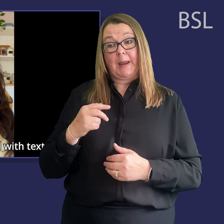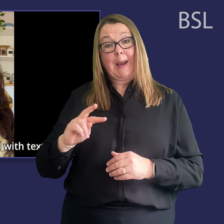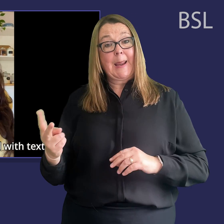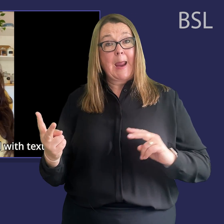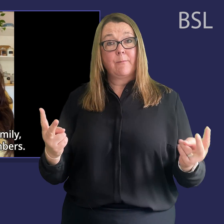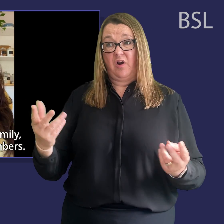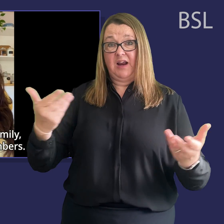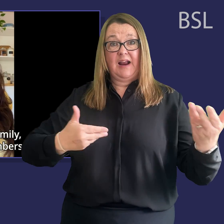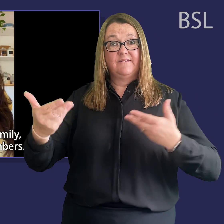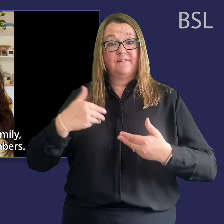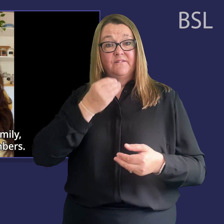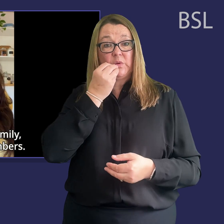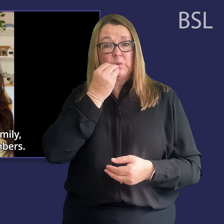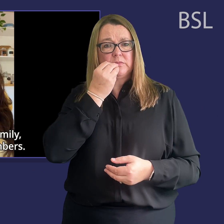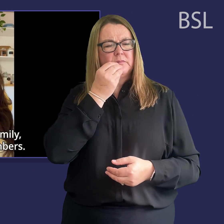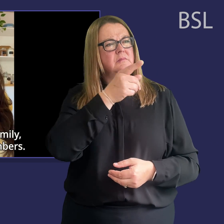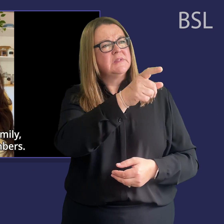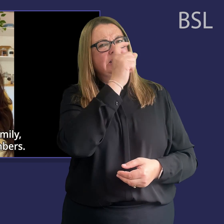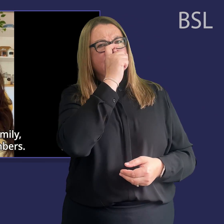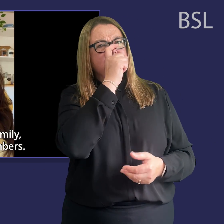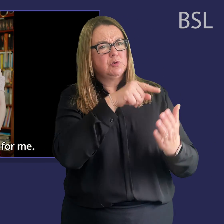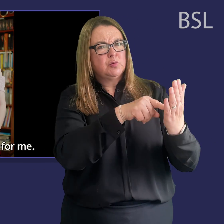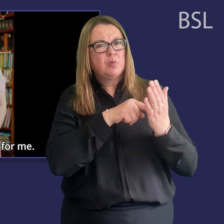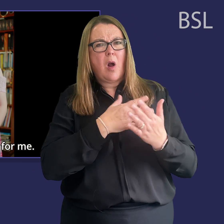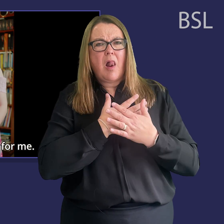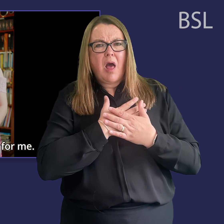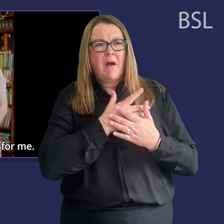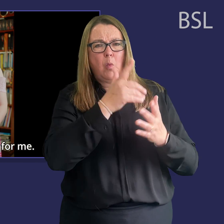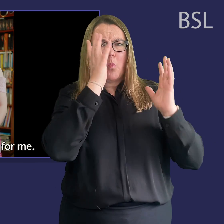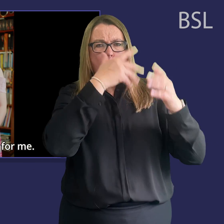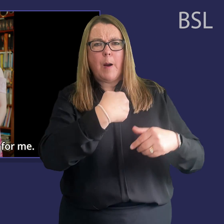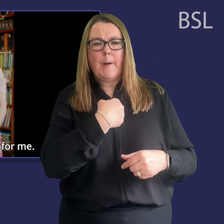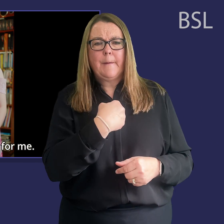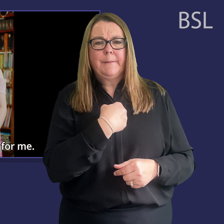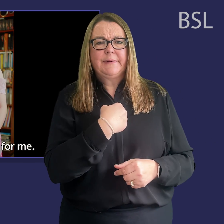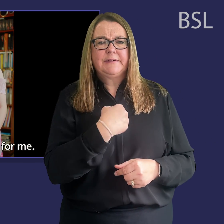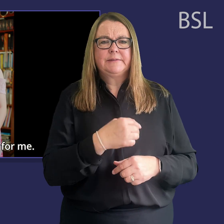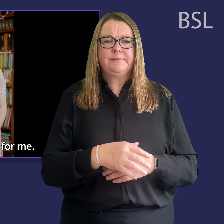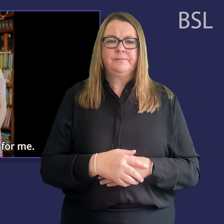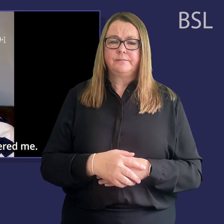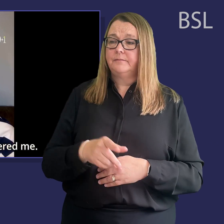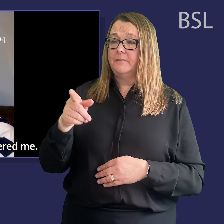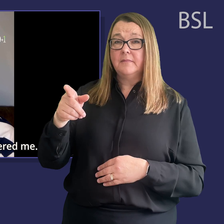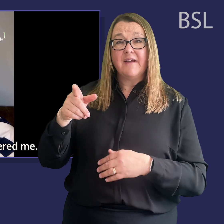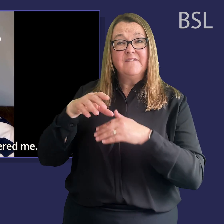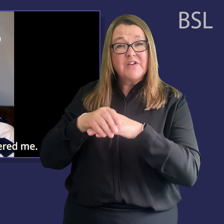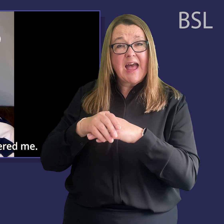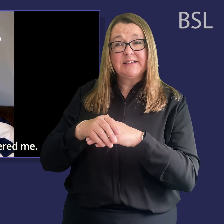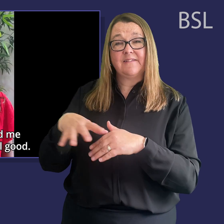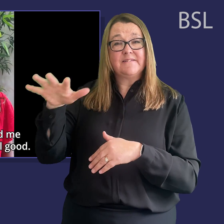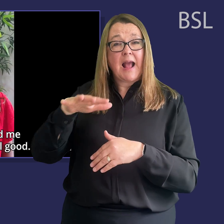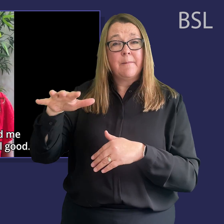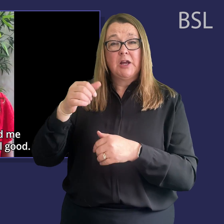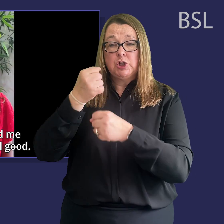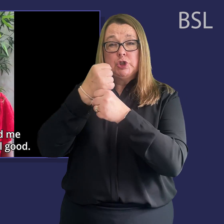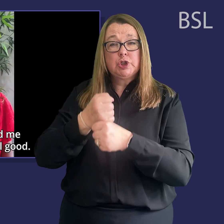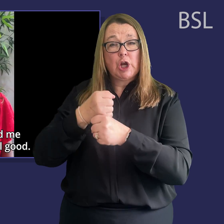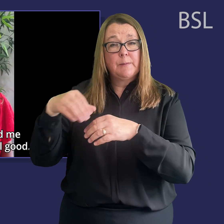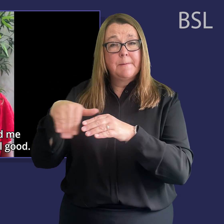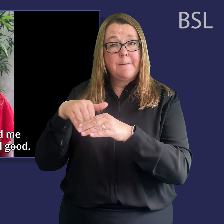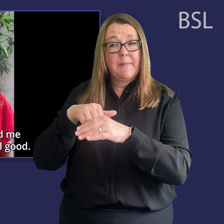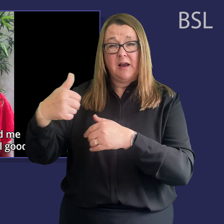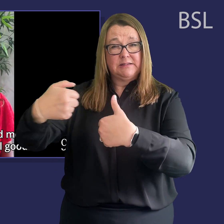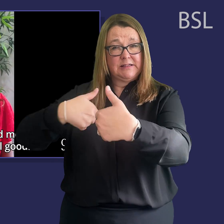got flooded with texts from friends, family, and church members. Decidió hacer ayuno por mí. Someone remembered me. And that has been